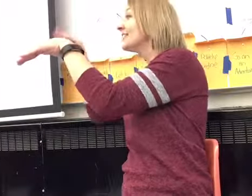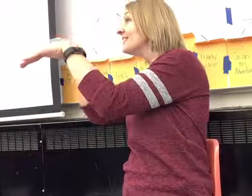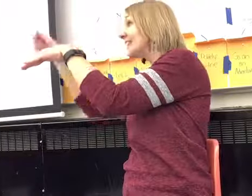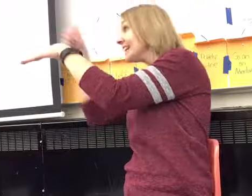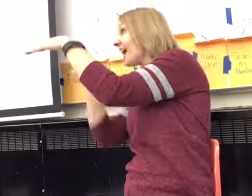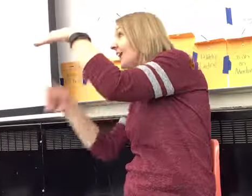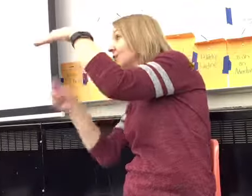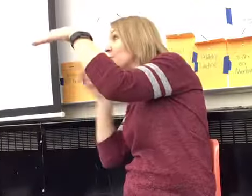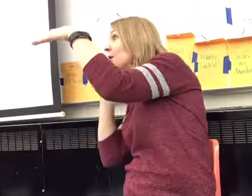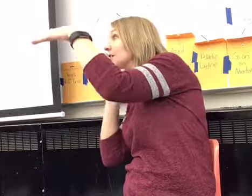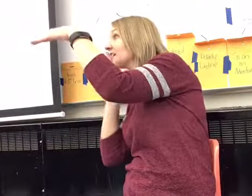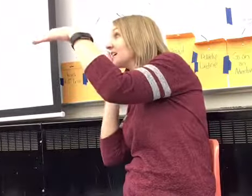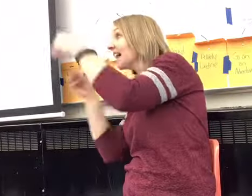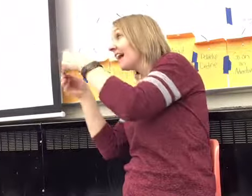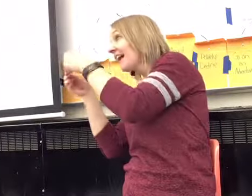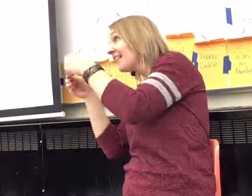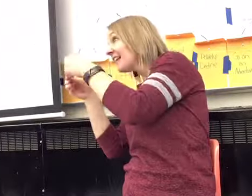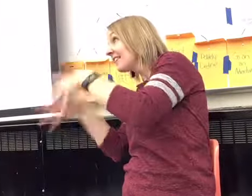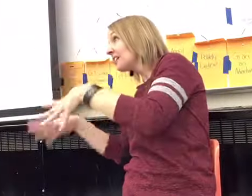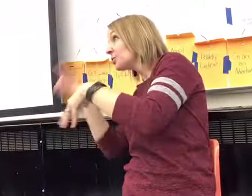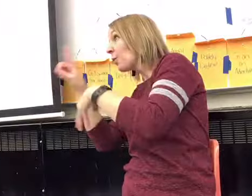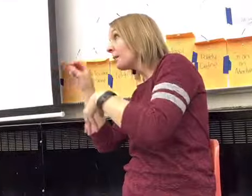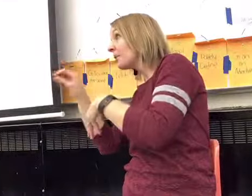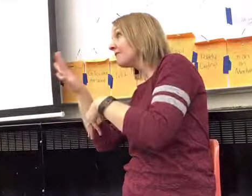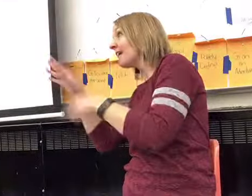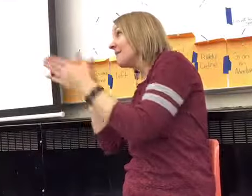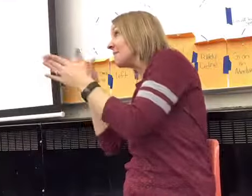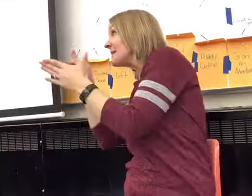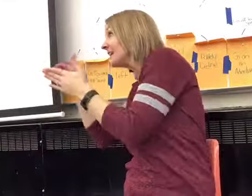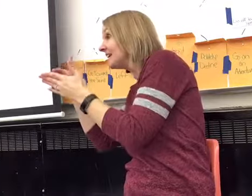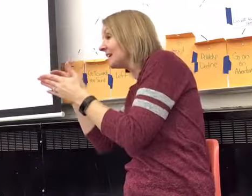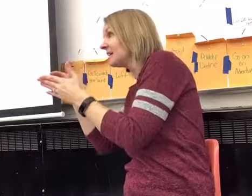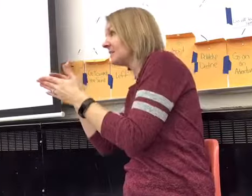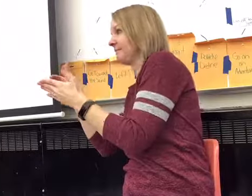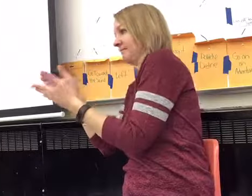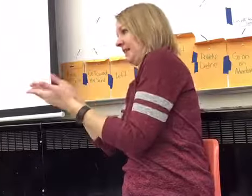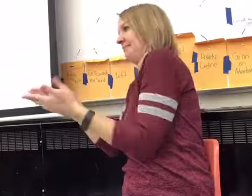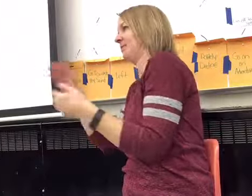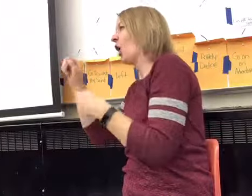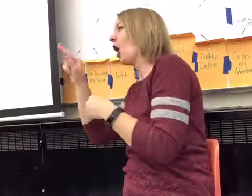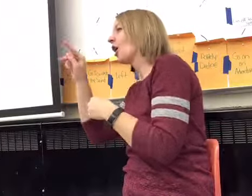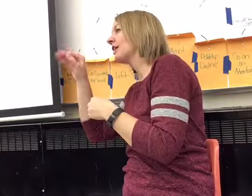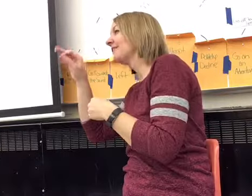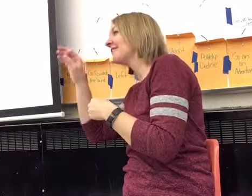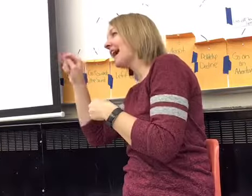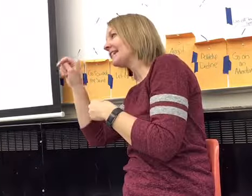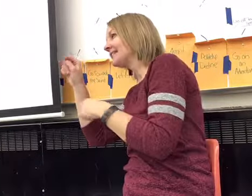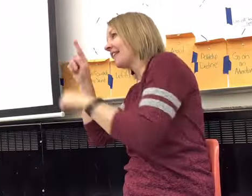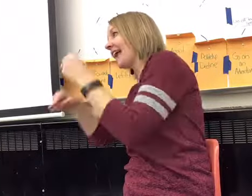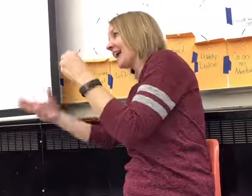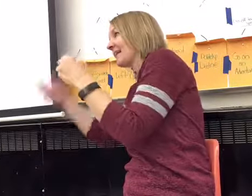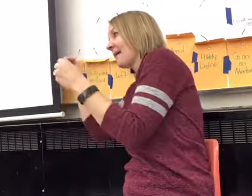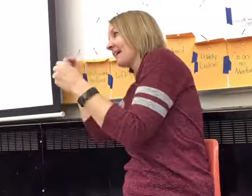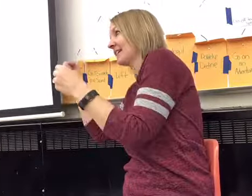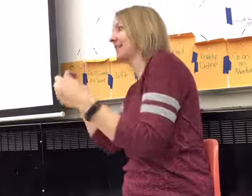about 1.5 million artifacts from Hurricane Sandy that they're never going to be able to get back. So that's another reason you should always go to your national